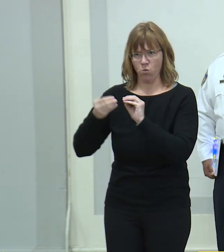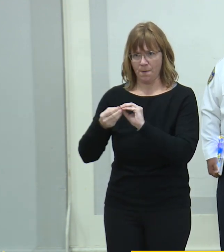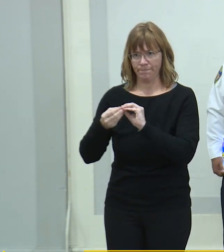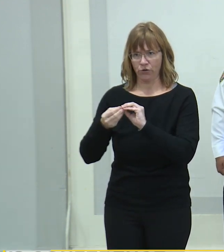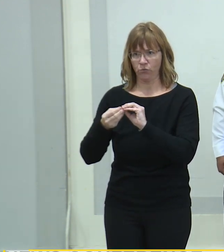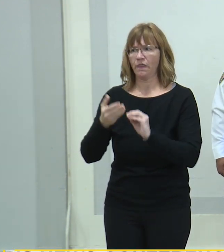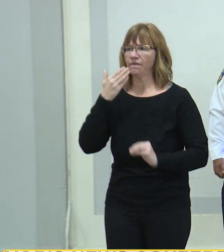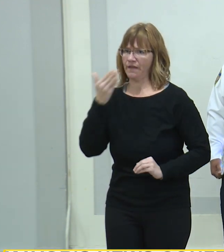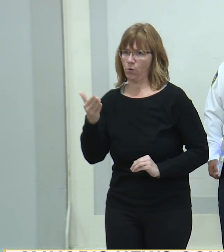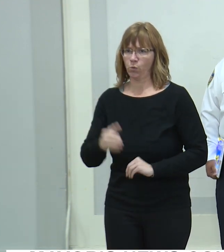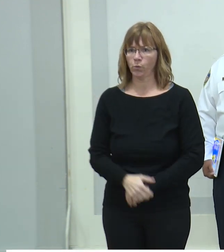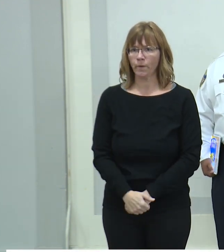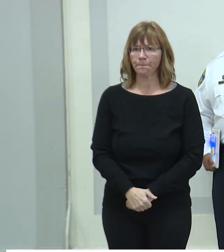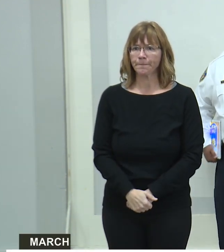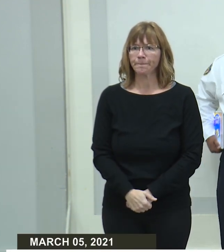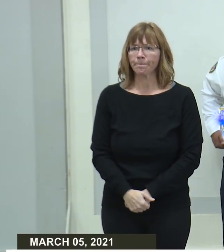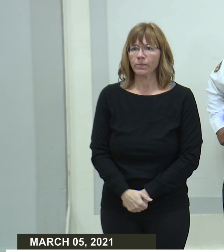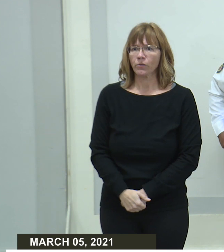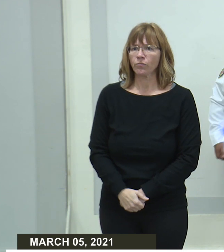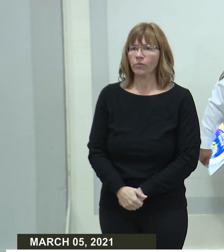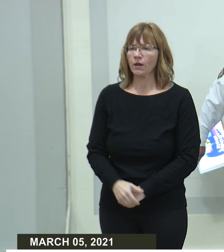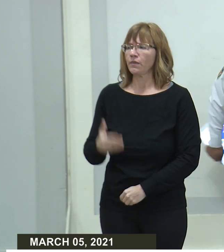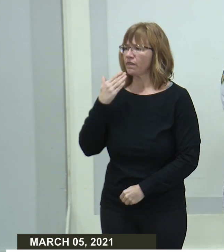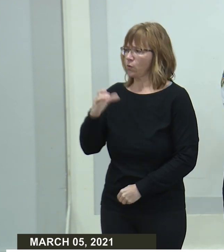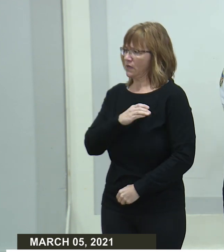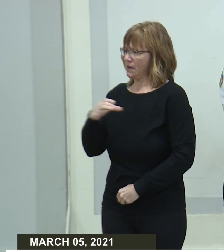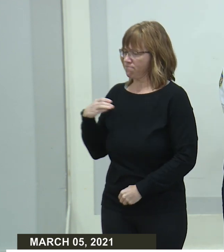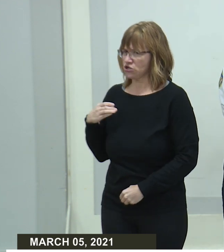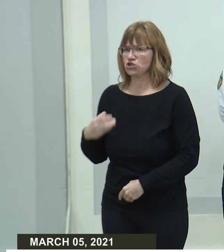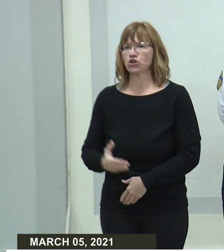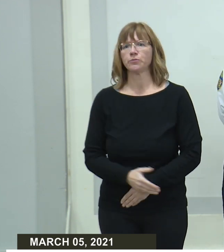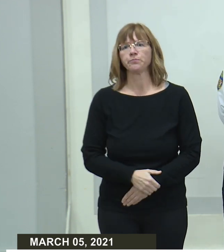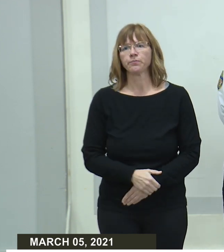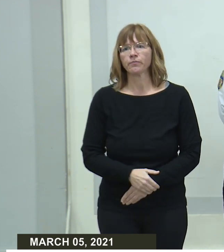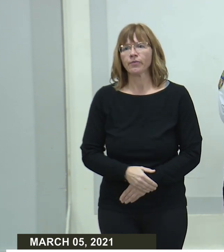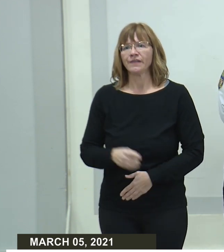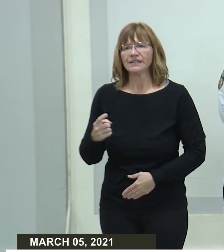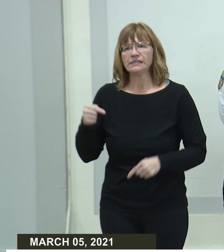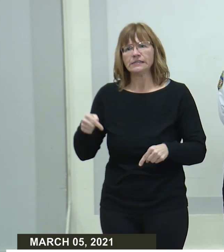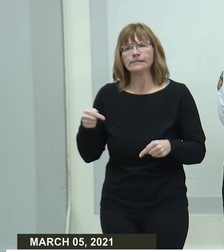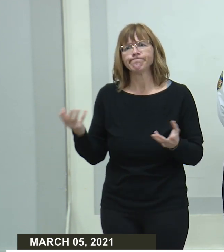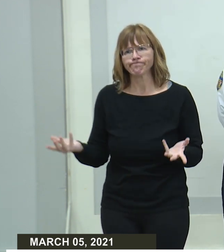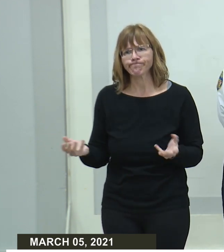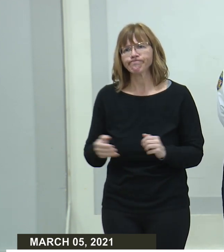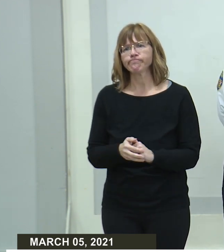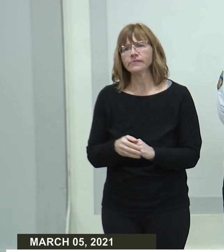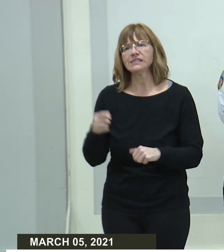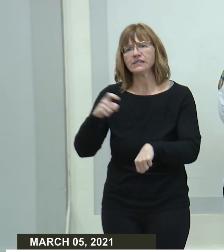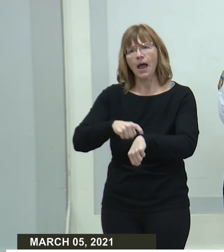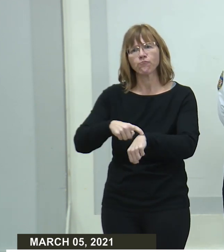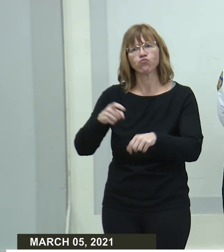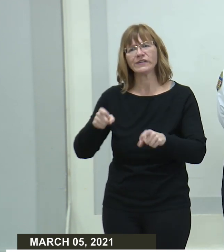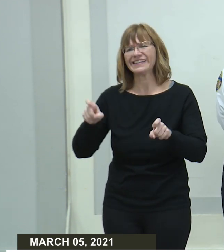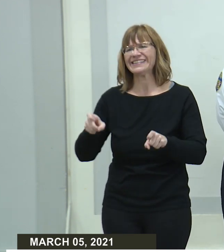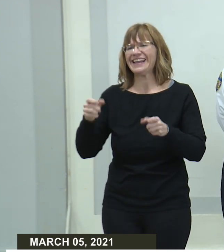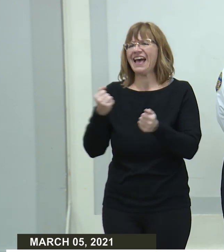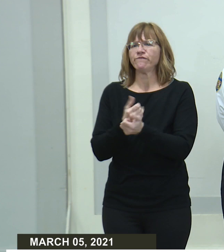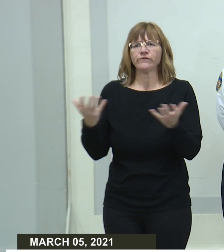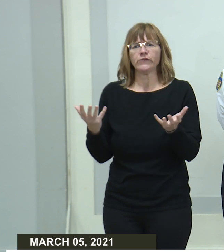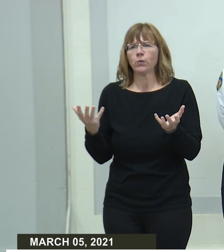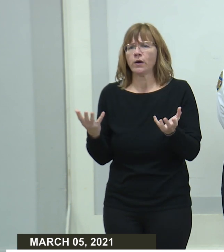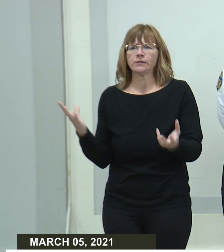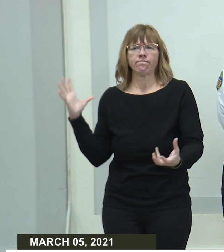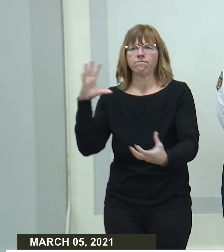Thank you, Mr. Commissioner. And I think this is a moment where we need everyone to get involved. I want everyone